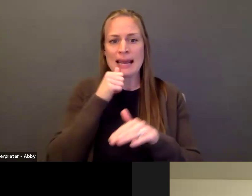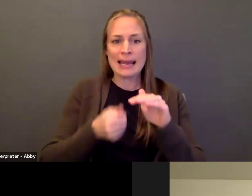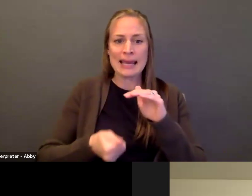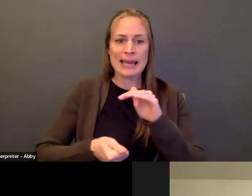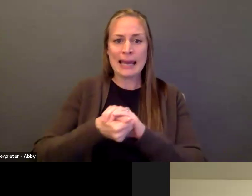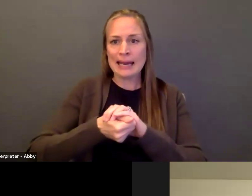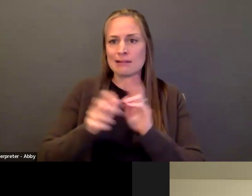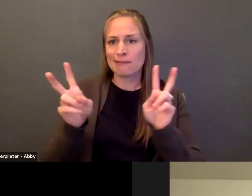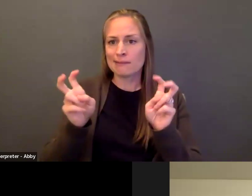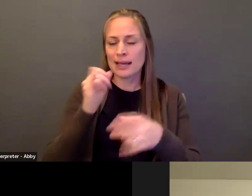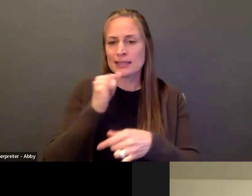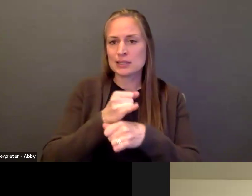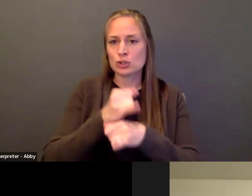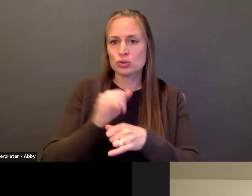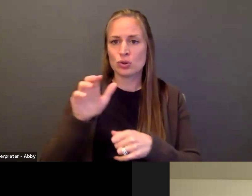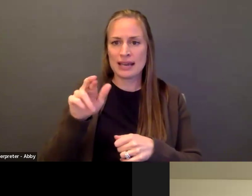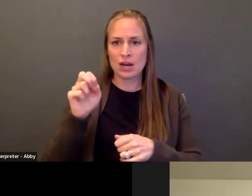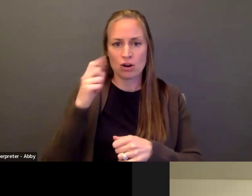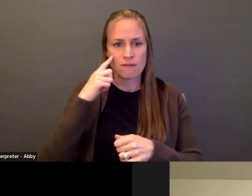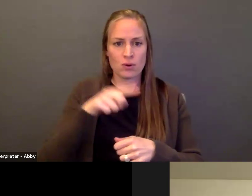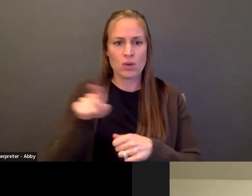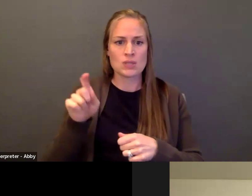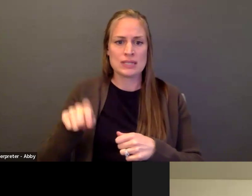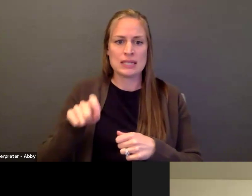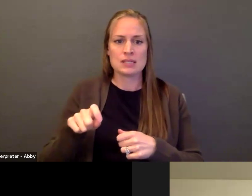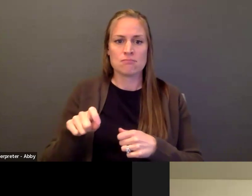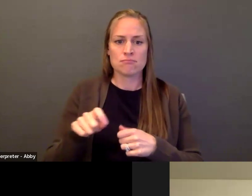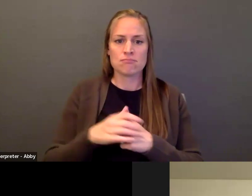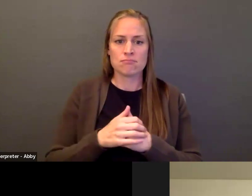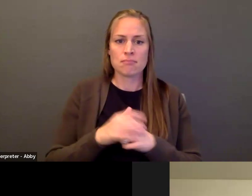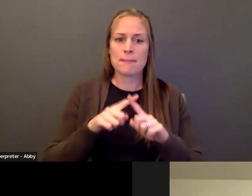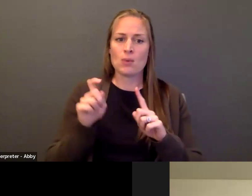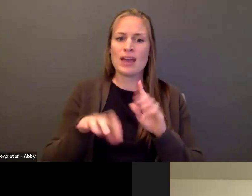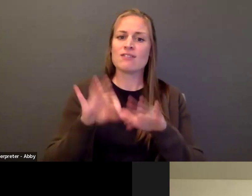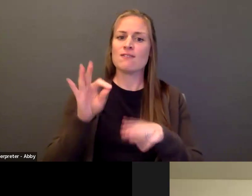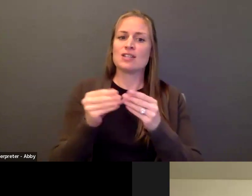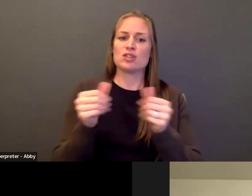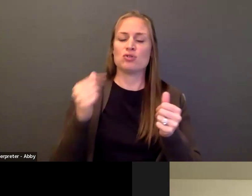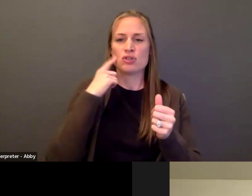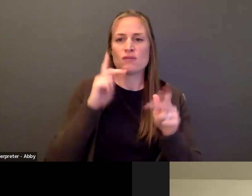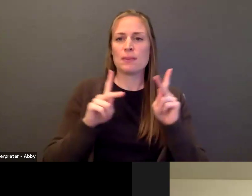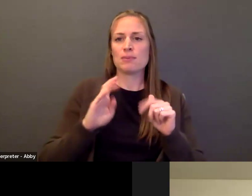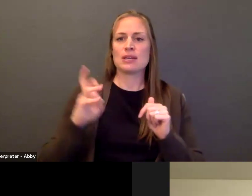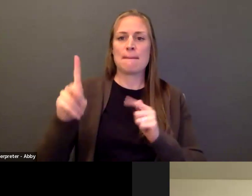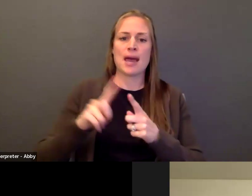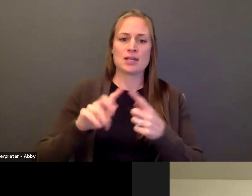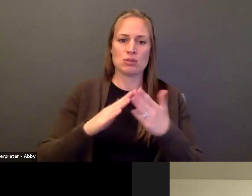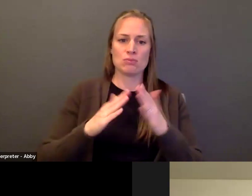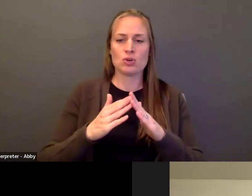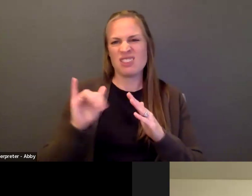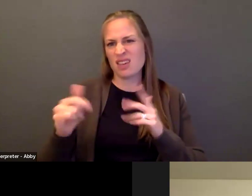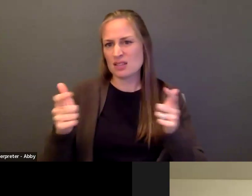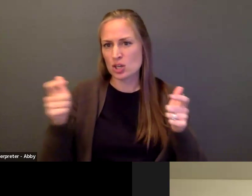they can return to their community. That is huge. And I'll just stop there. Thank you for listening. Yeah, maybe we want to jump to Jermaine and Mikhail,